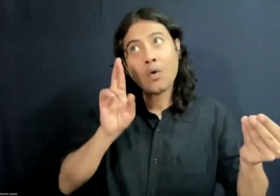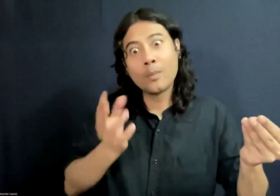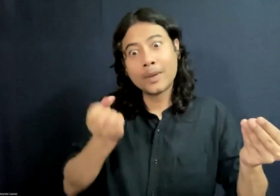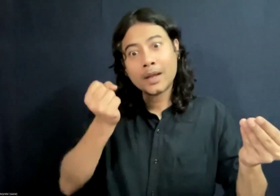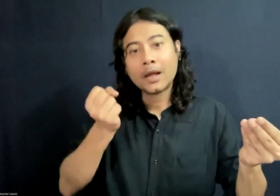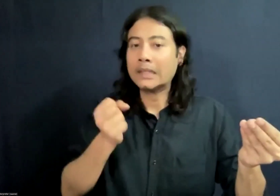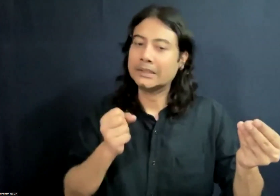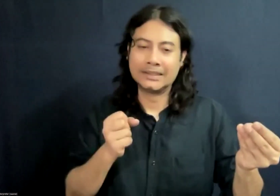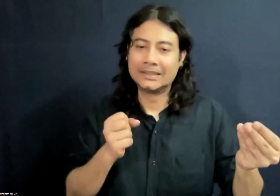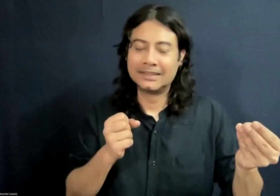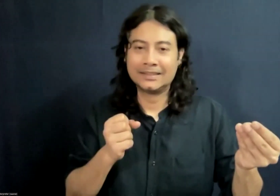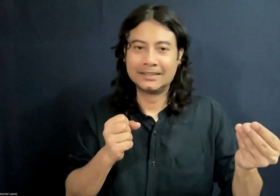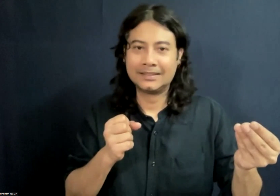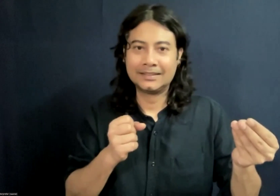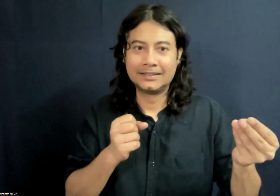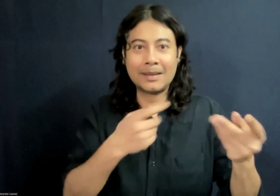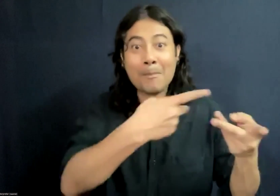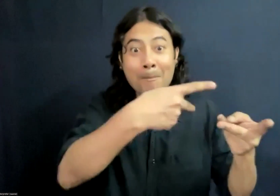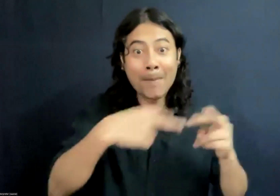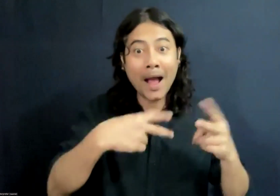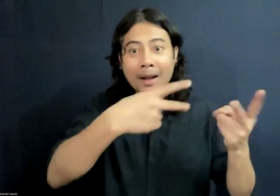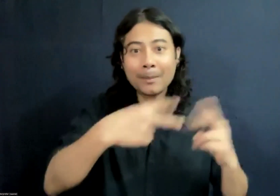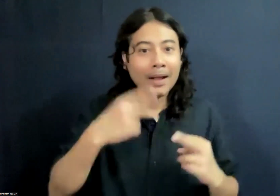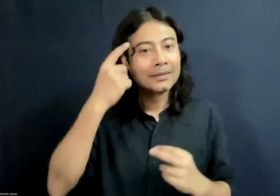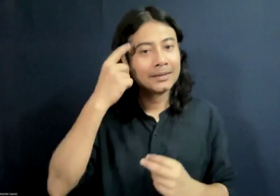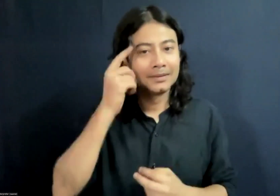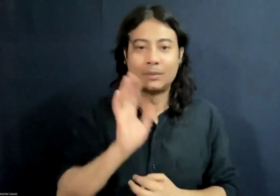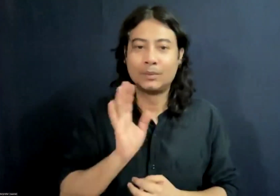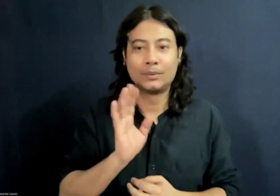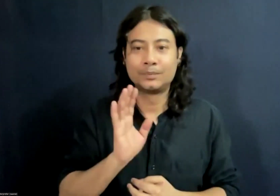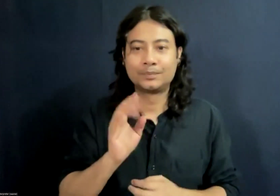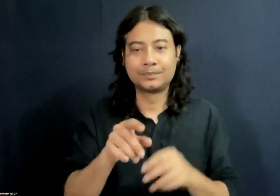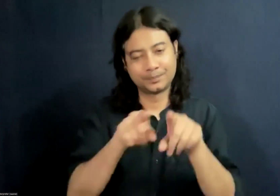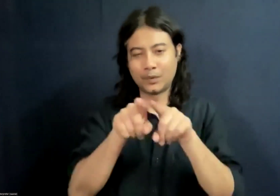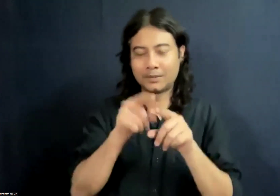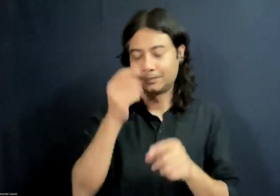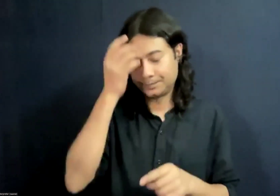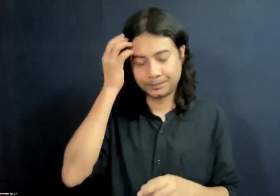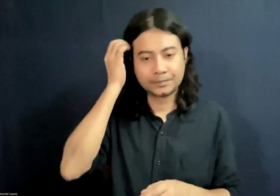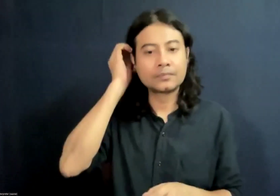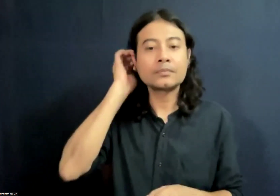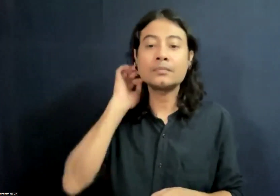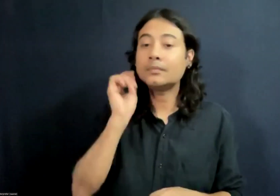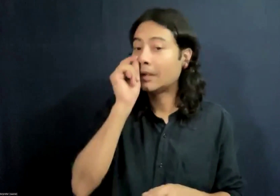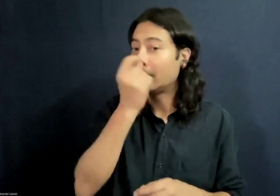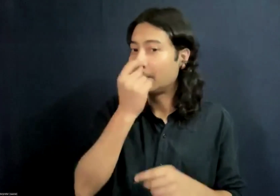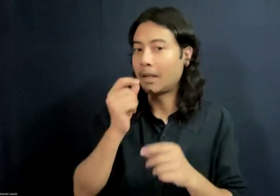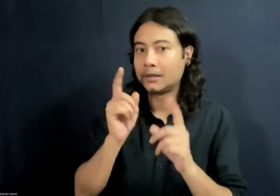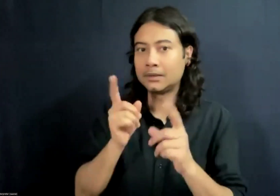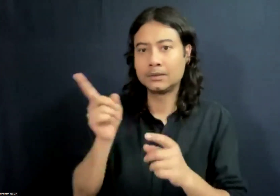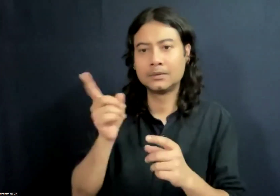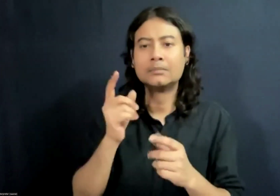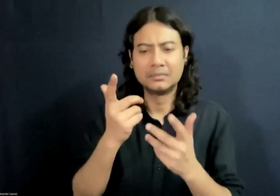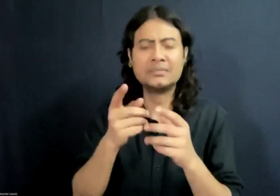I have some money and I want to give money for opening an orphanage. So I have lots of money. I